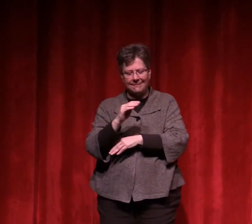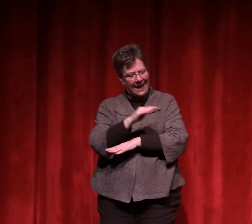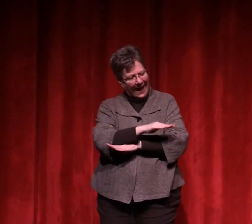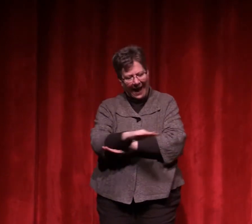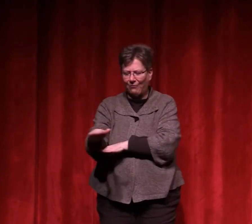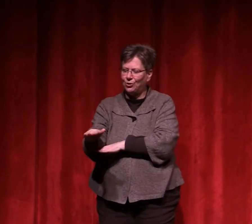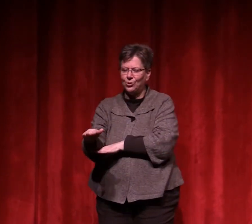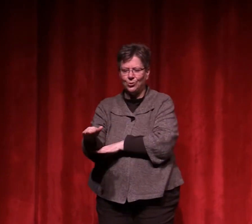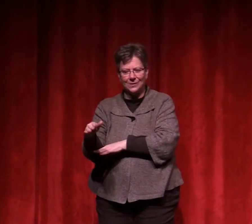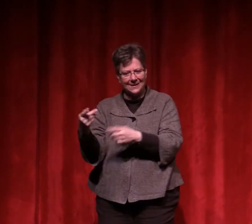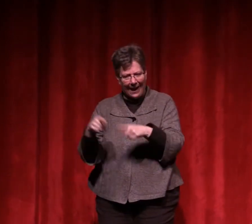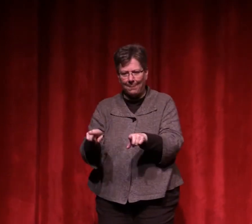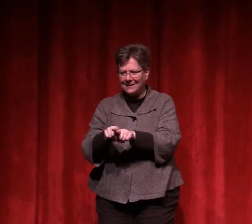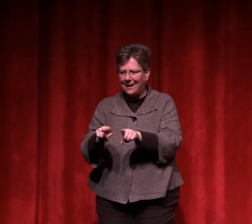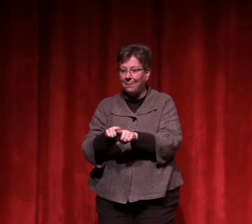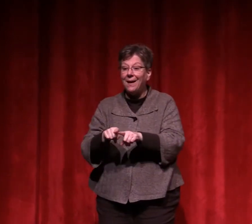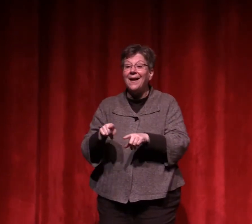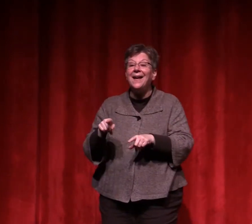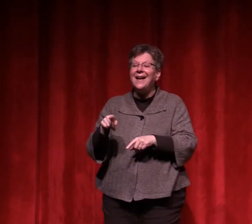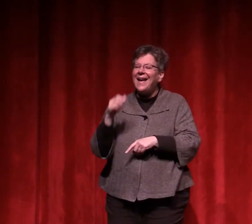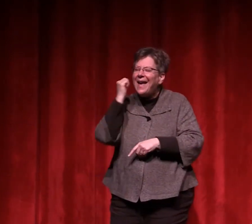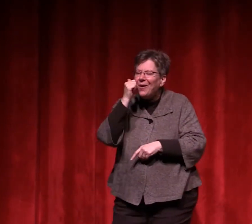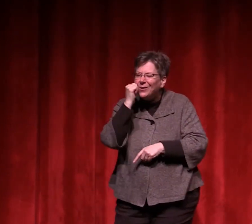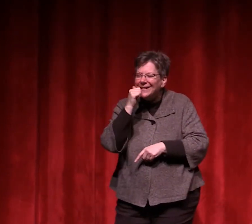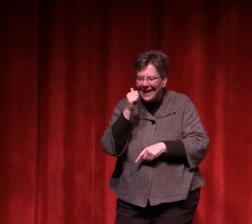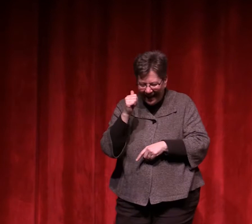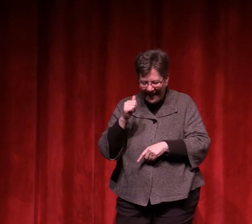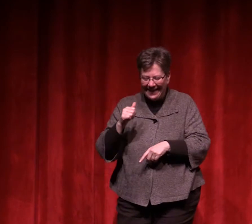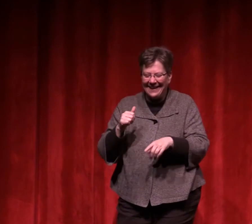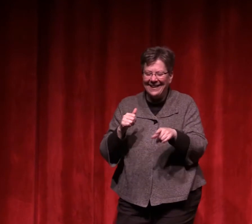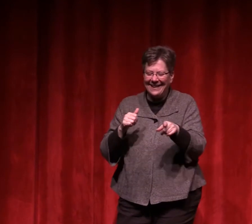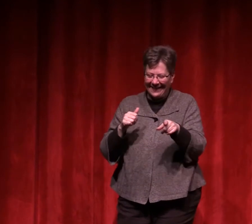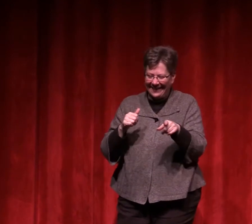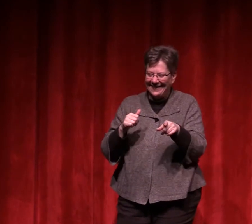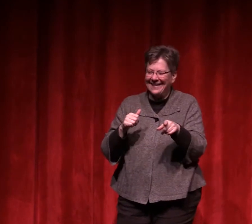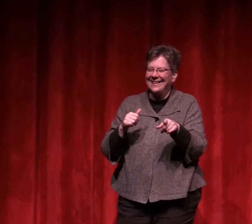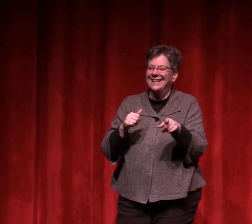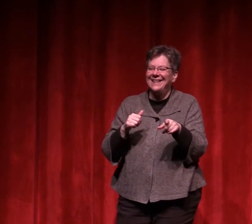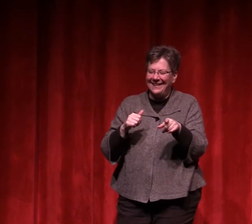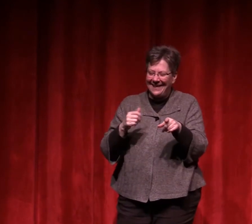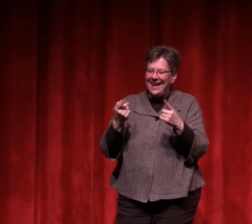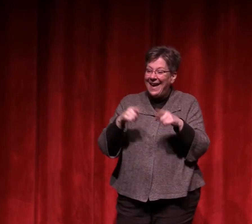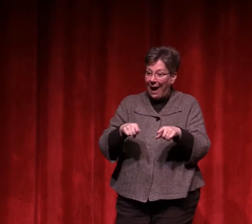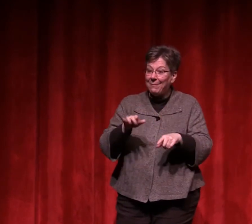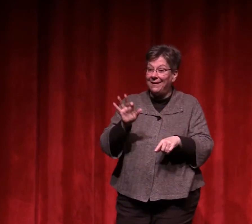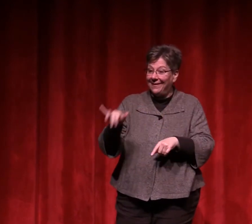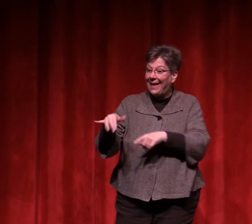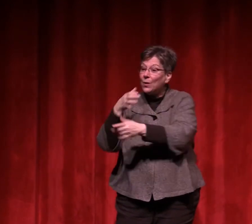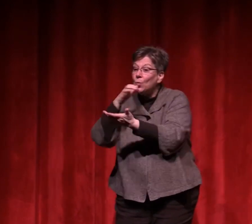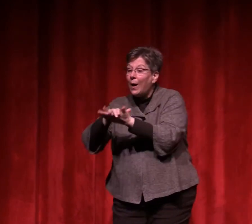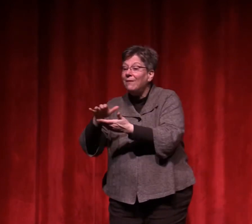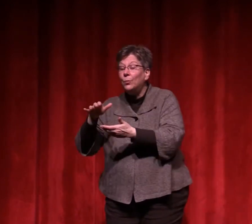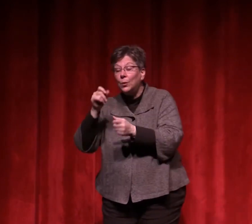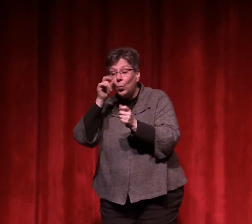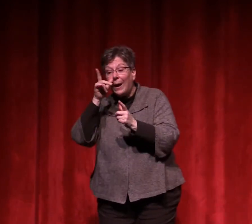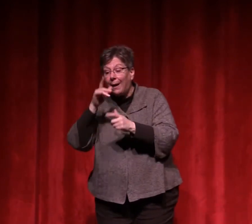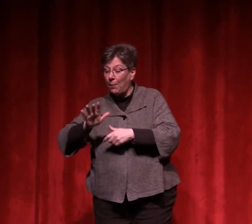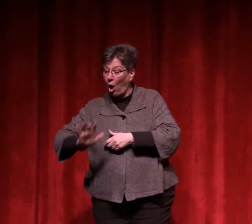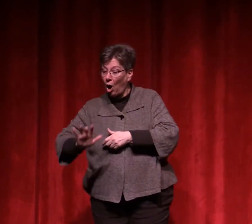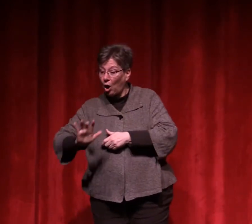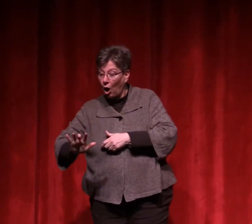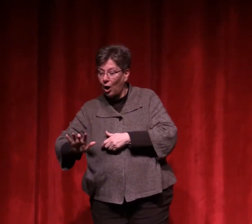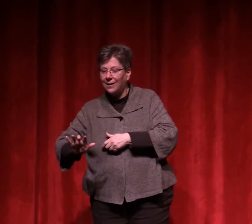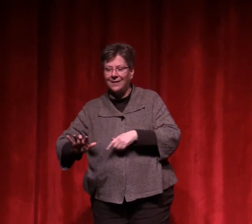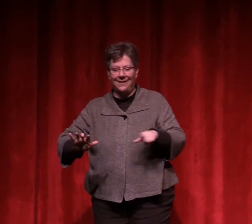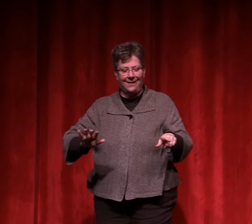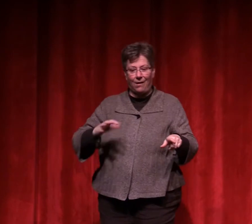After a few rounds of the honk honk, one of our volunteers said, "That's love." A few days after that had